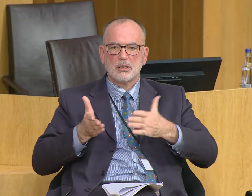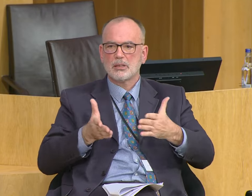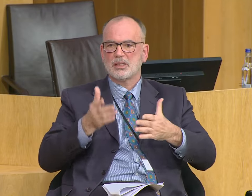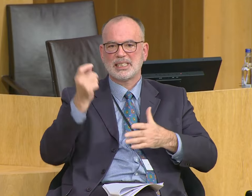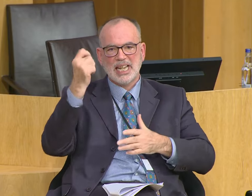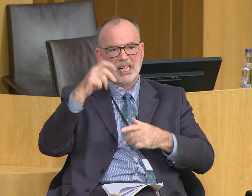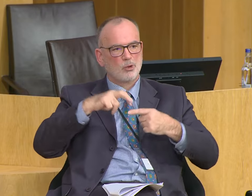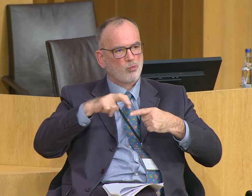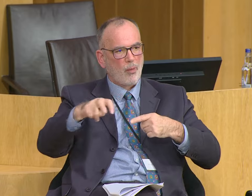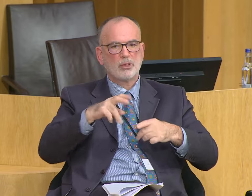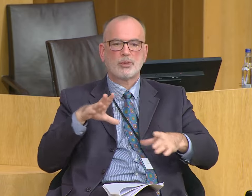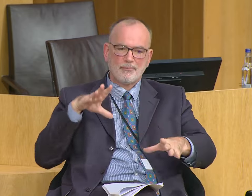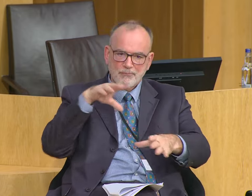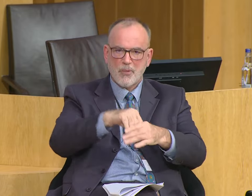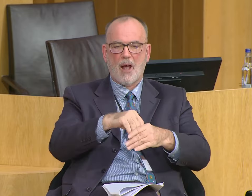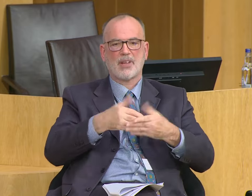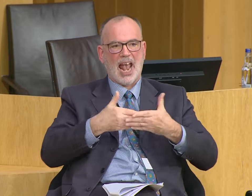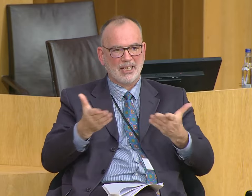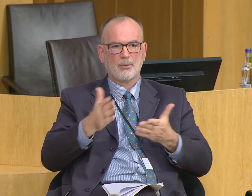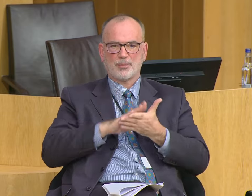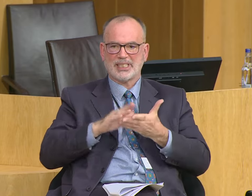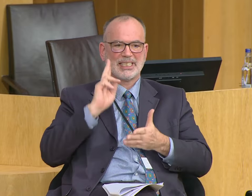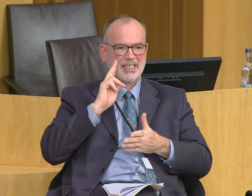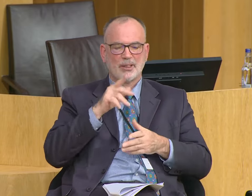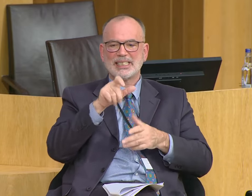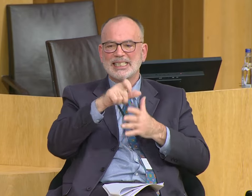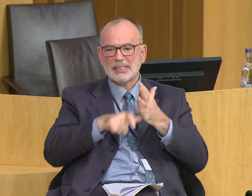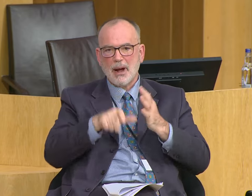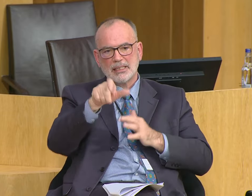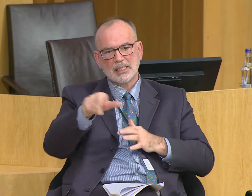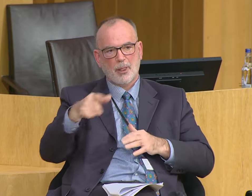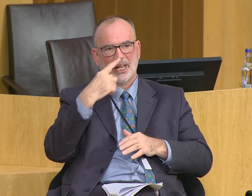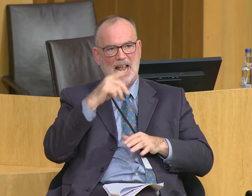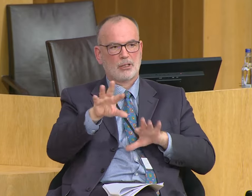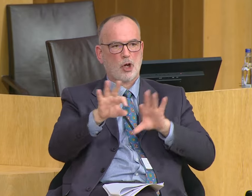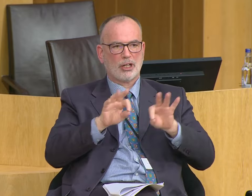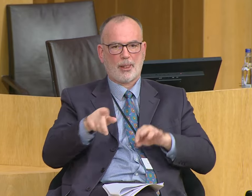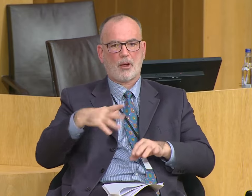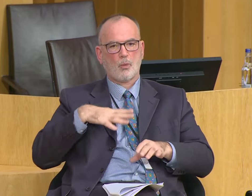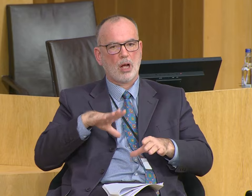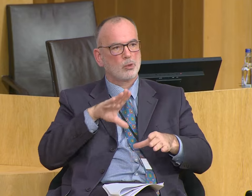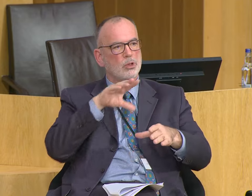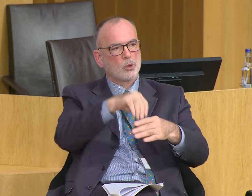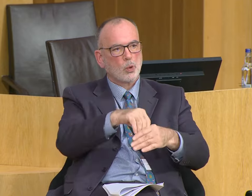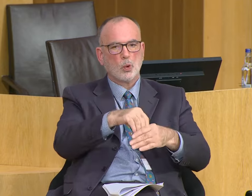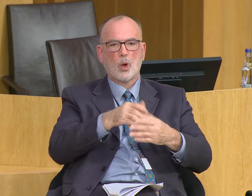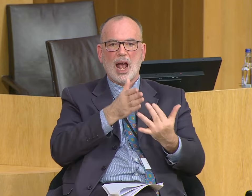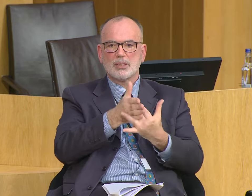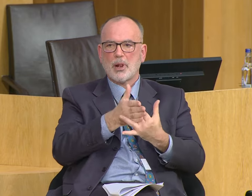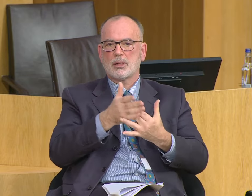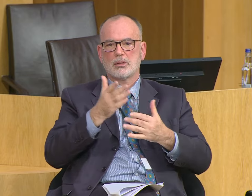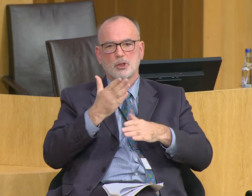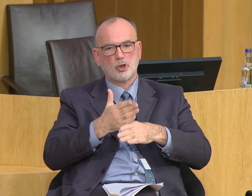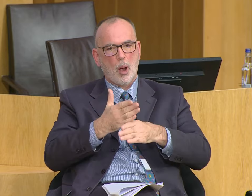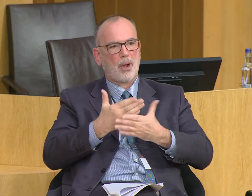We go out, we need accessibility to every other place. We need to be involved in everyday life. So disabled people need to have that choice of whether they